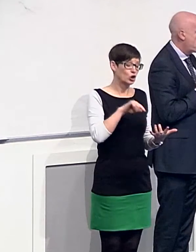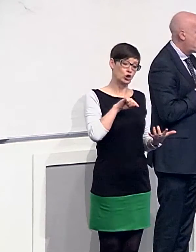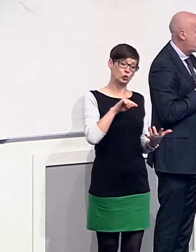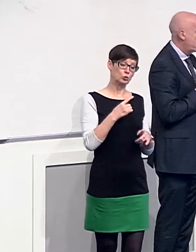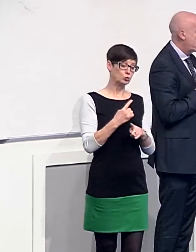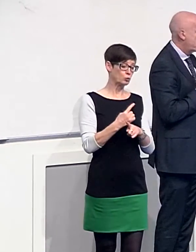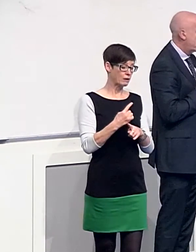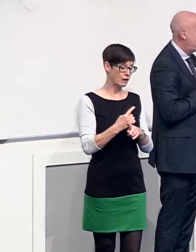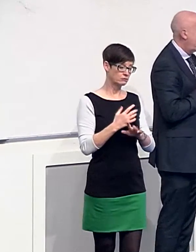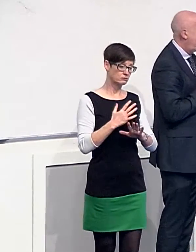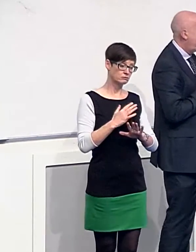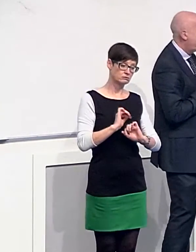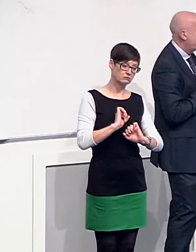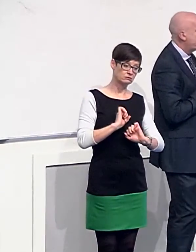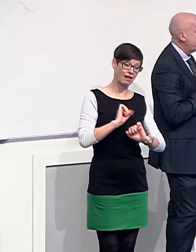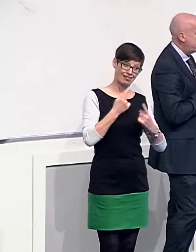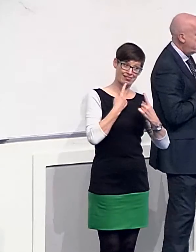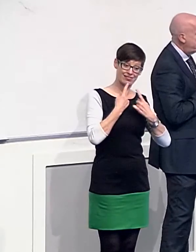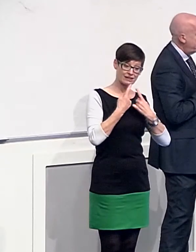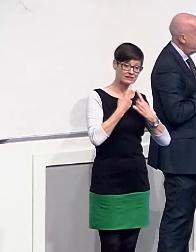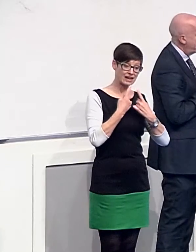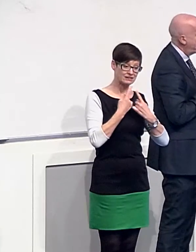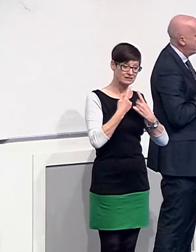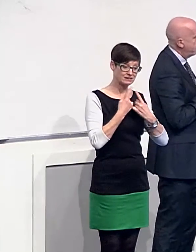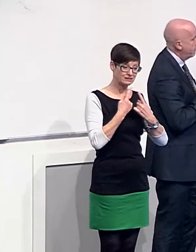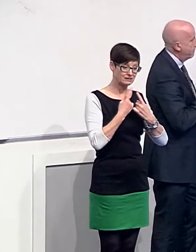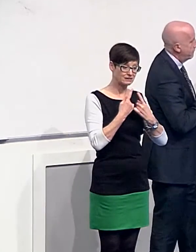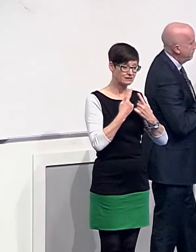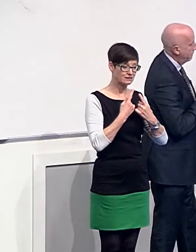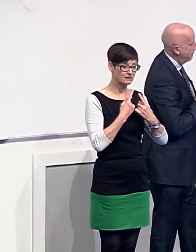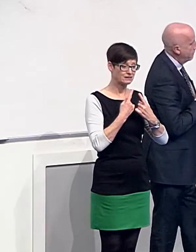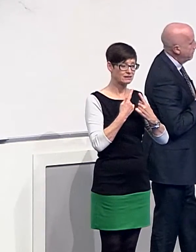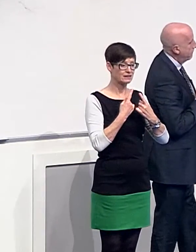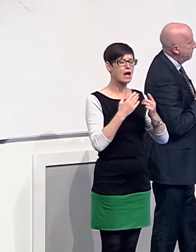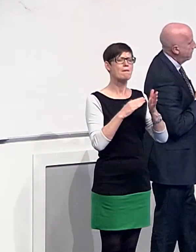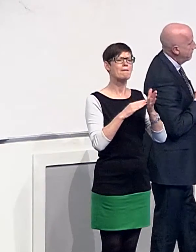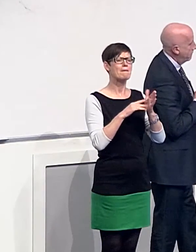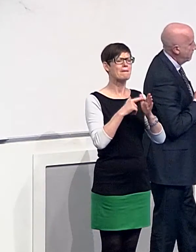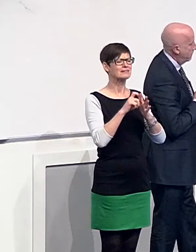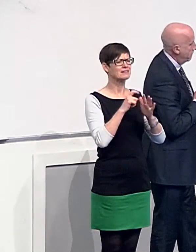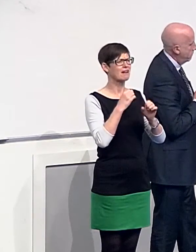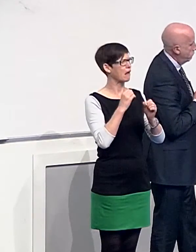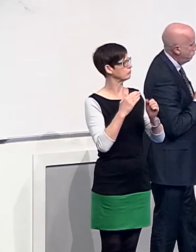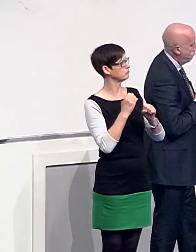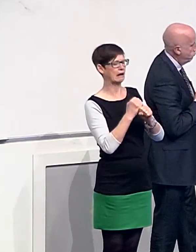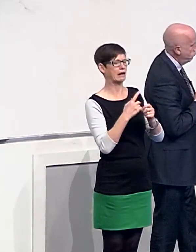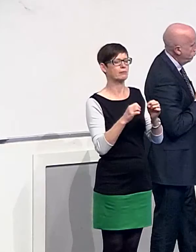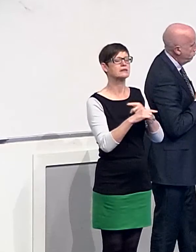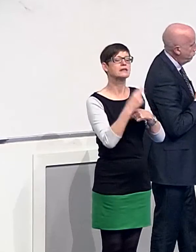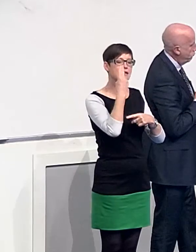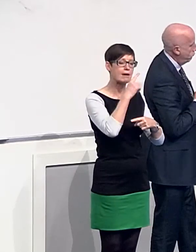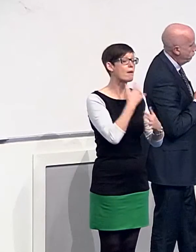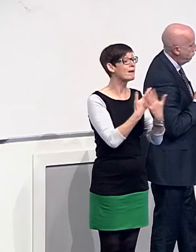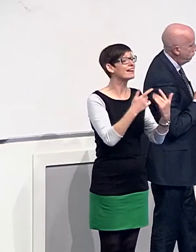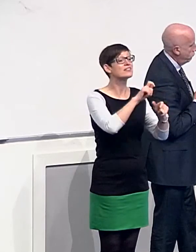that the data we might have. Magdi Yacoub famously, if you put him on that thing, a lot of his patients are dying,